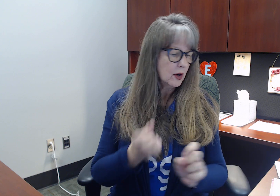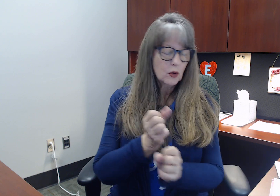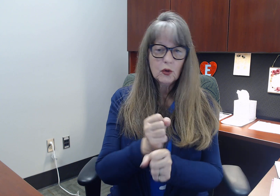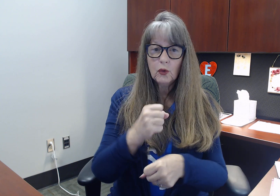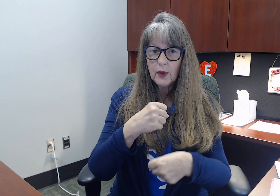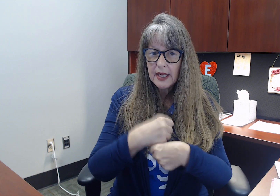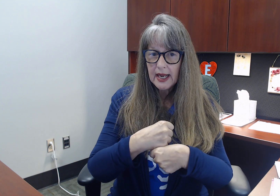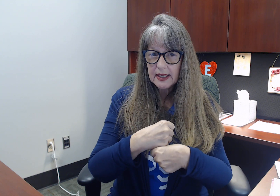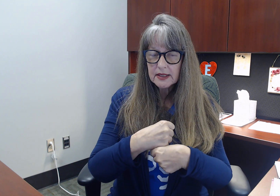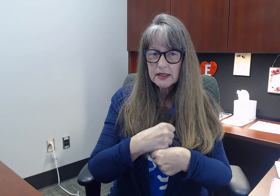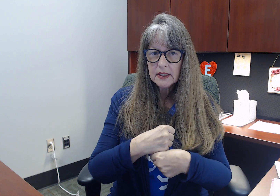Create